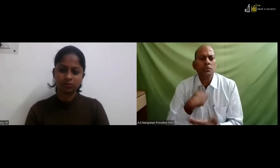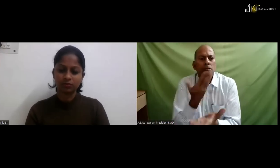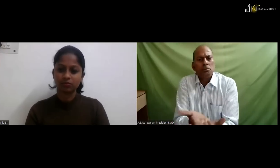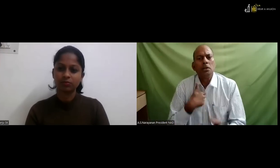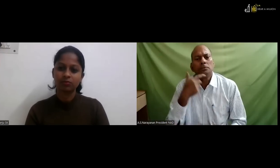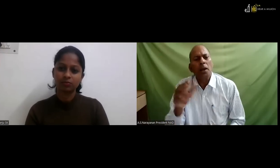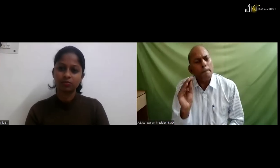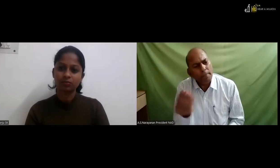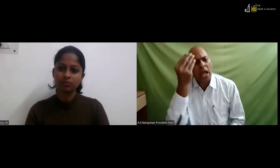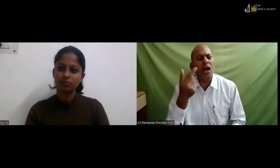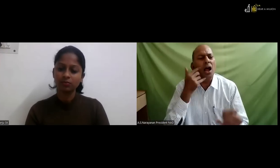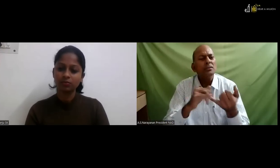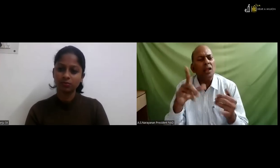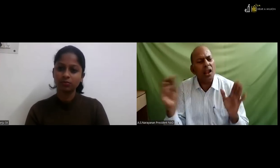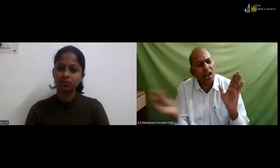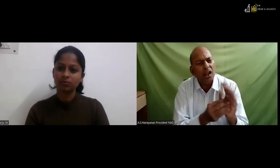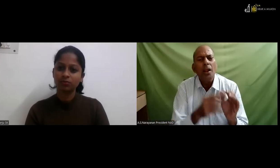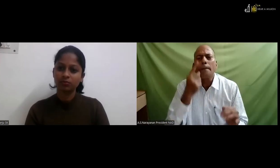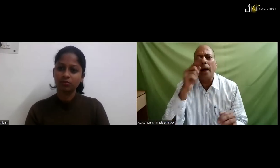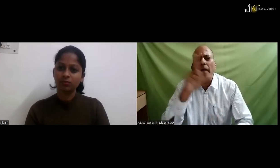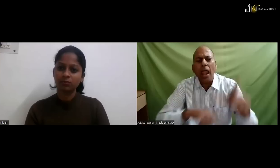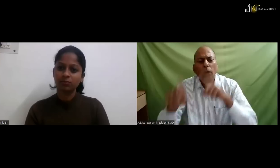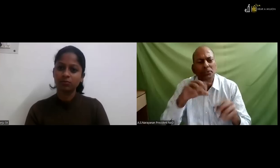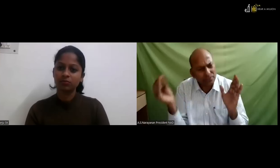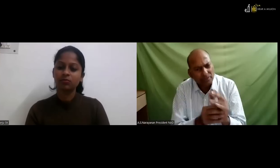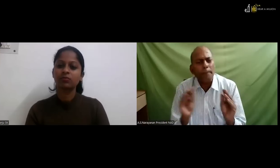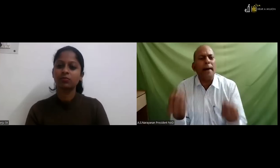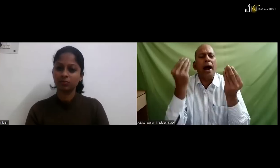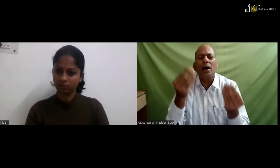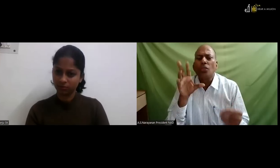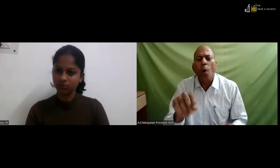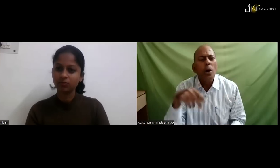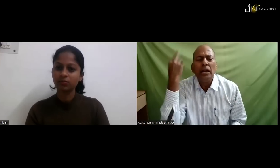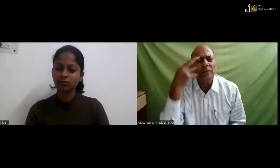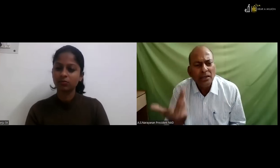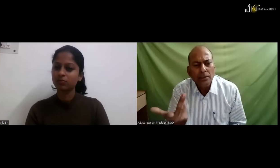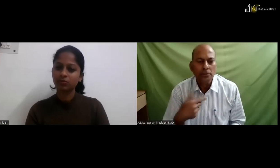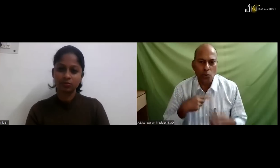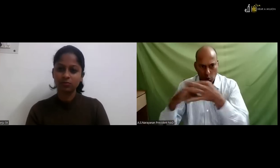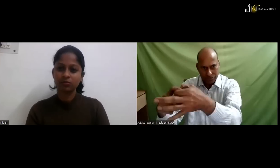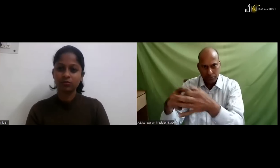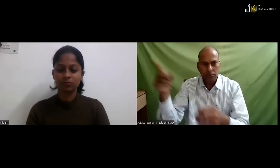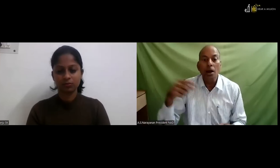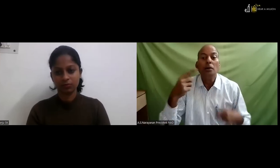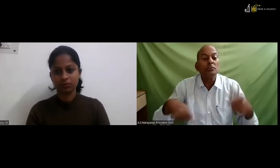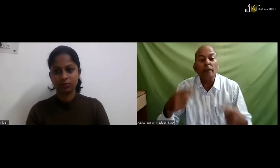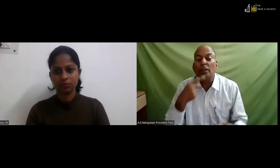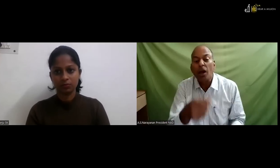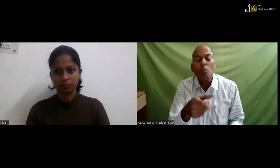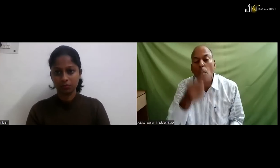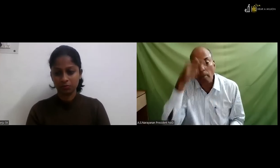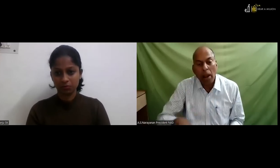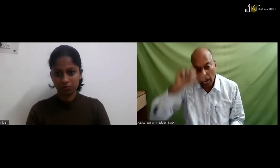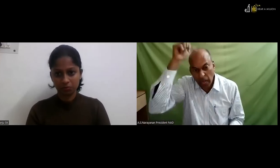then I came to know. I raised I raised a voice. Like we must be there, like so that we